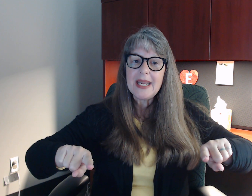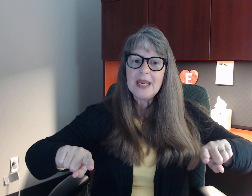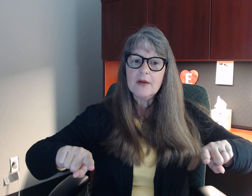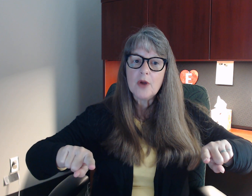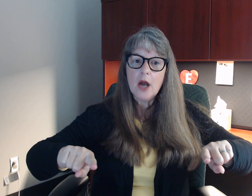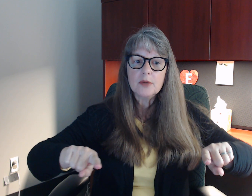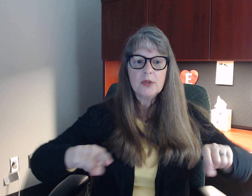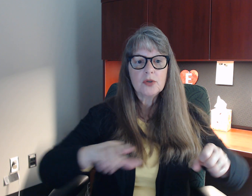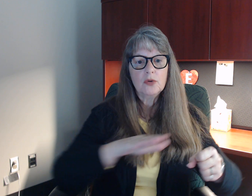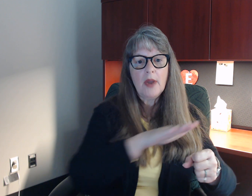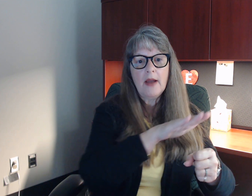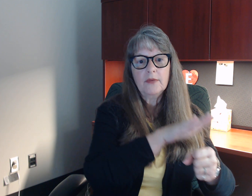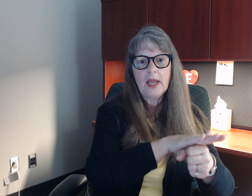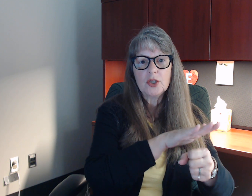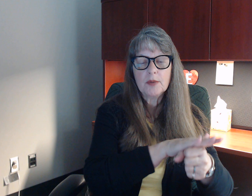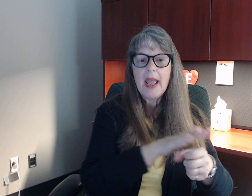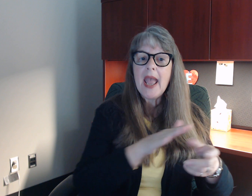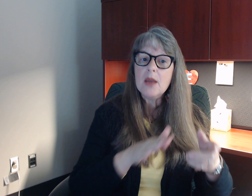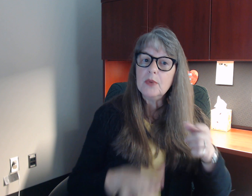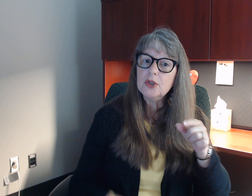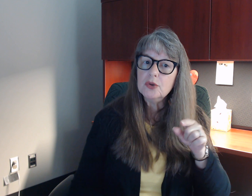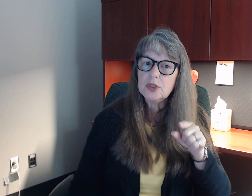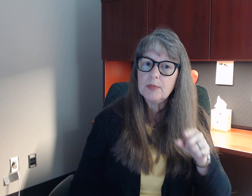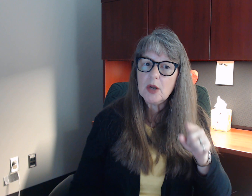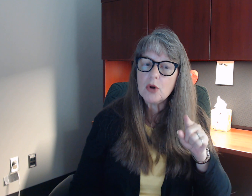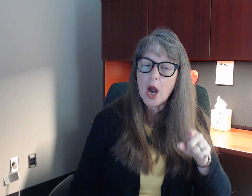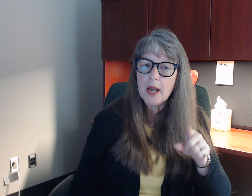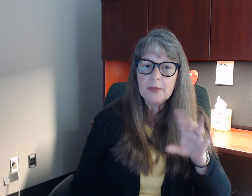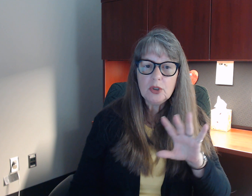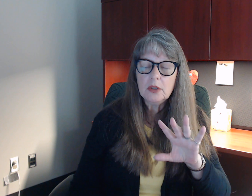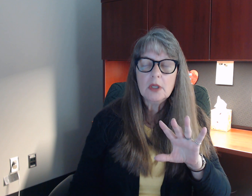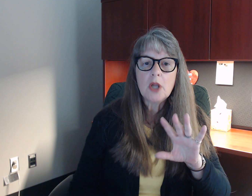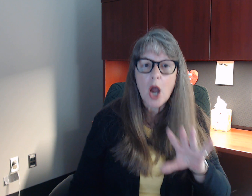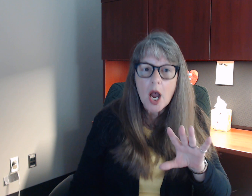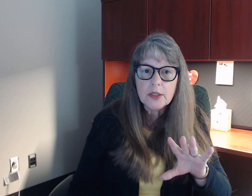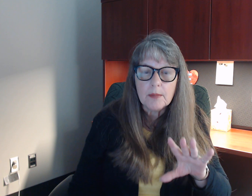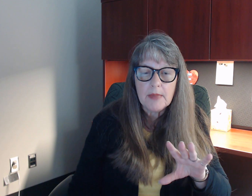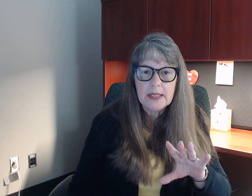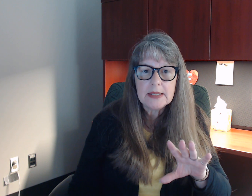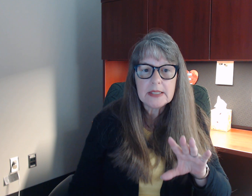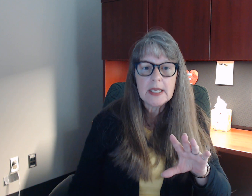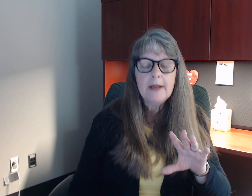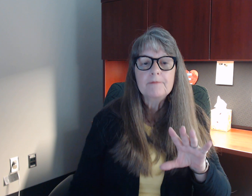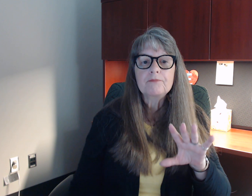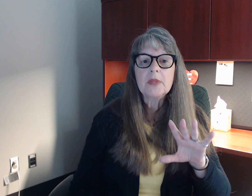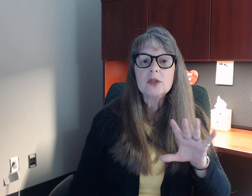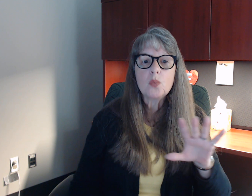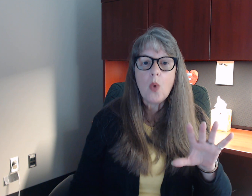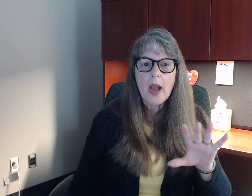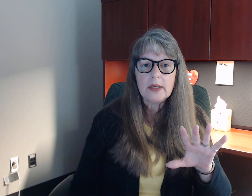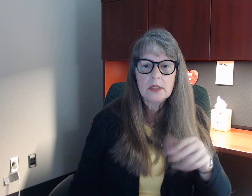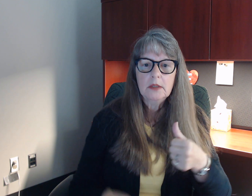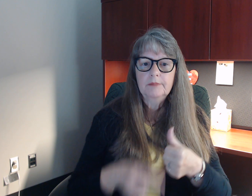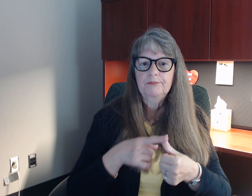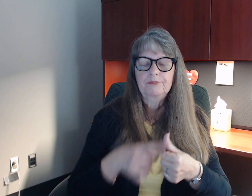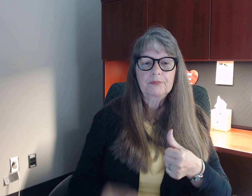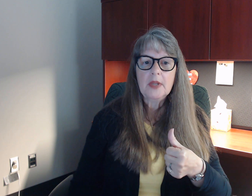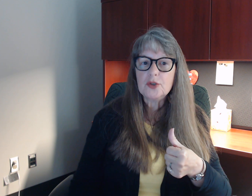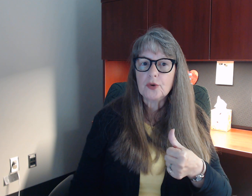of condiments. So you have ketchup. And when you spell, condiments is what? It's your